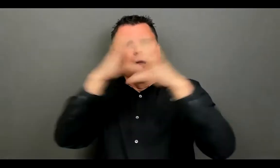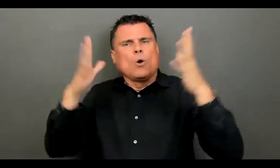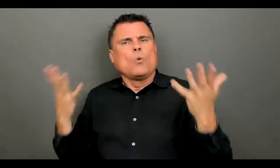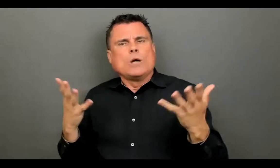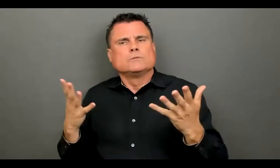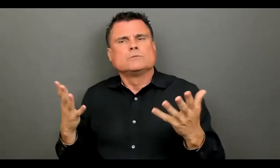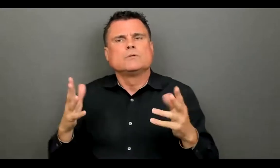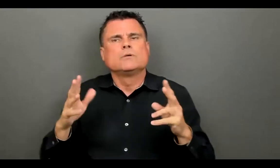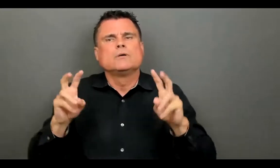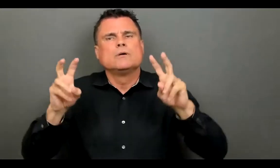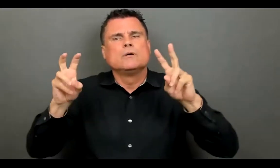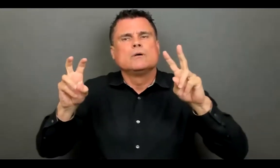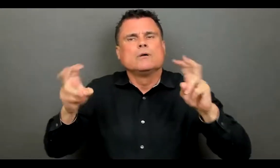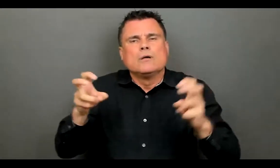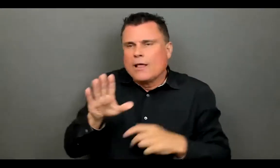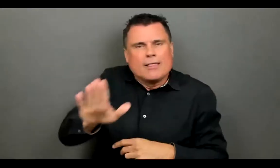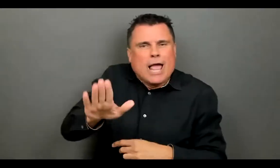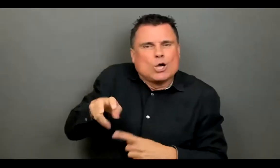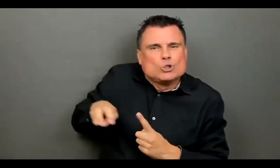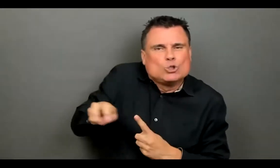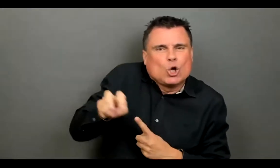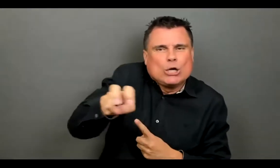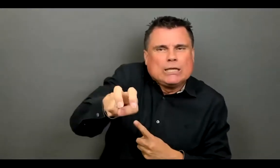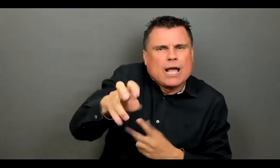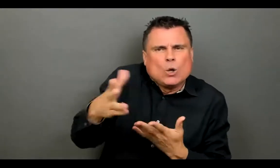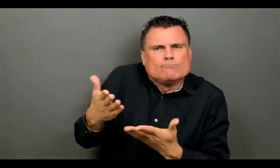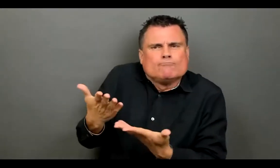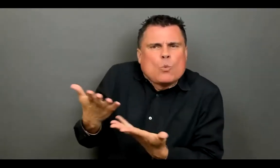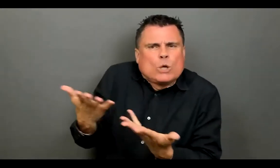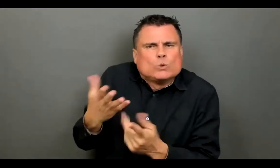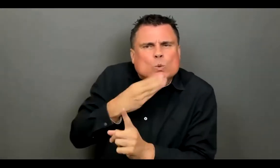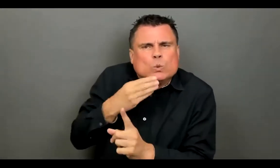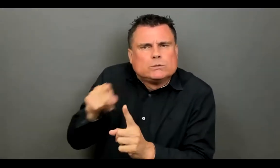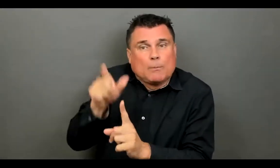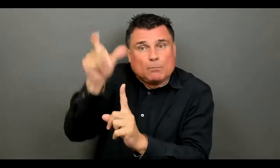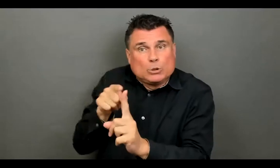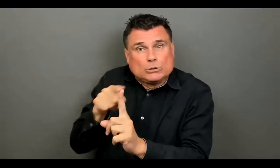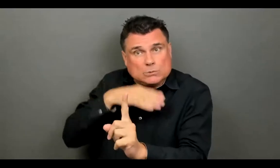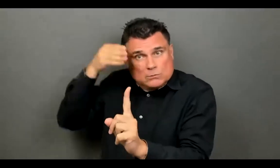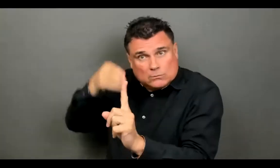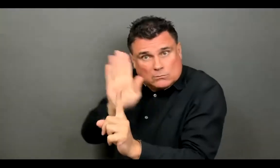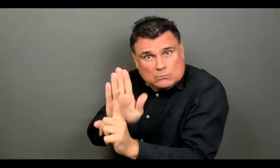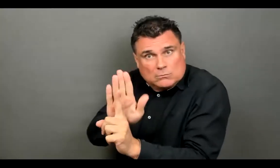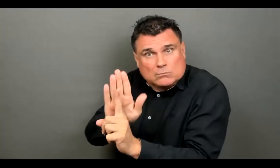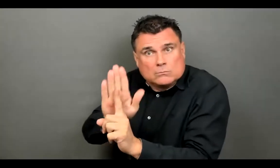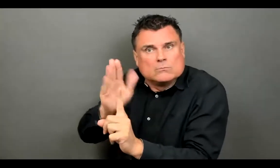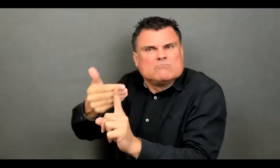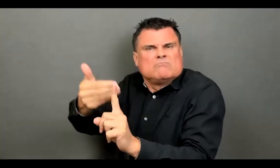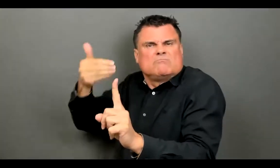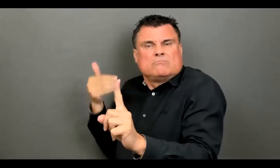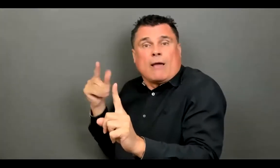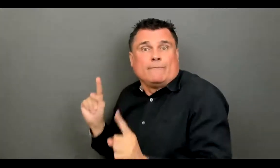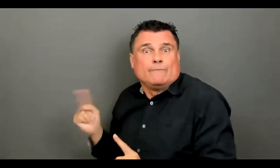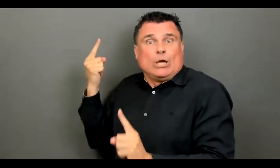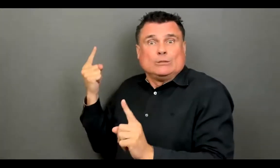this project, we found that research participants, especially the hearing impaired, face challenges in communicating, particularly